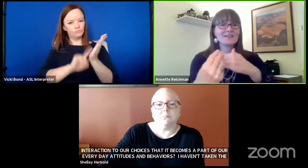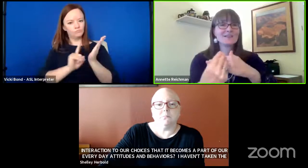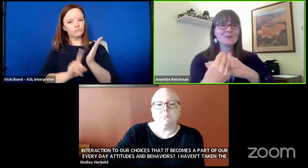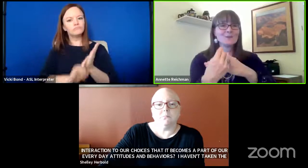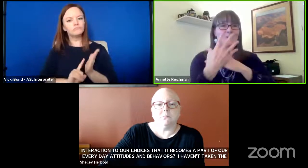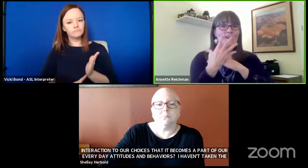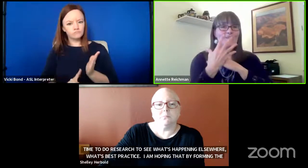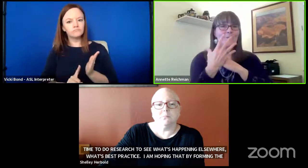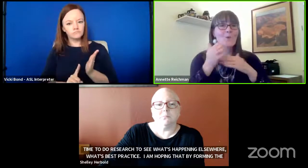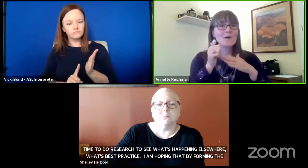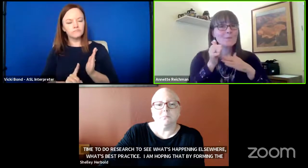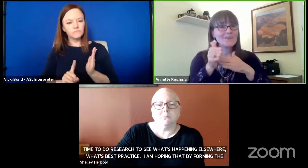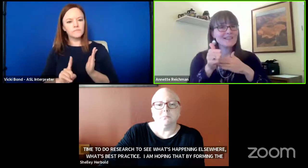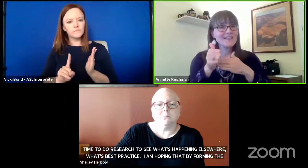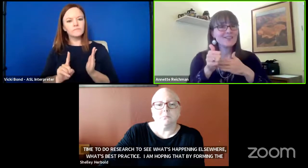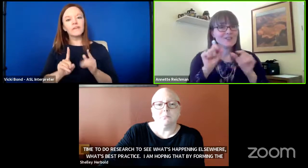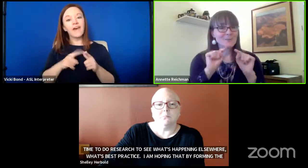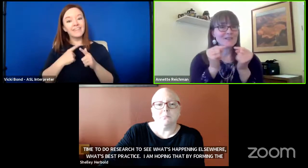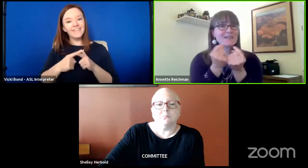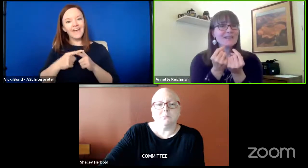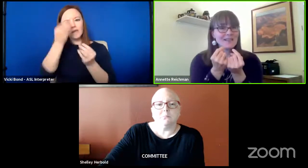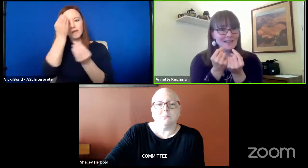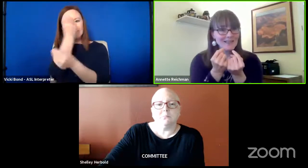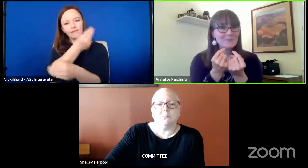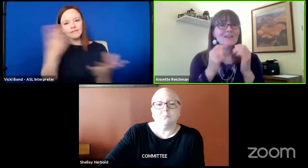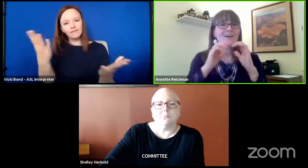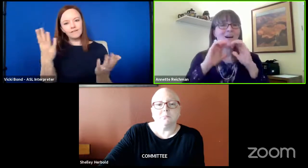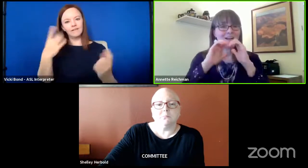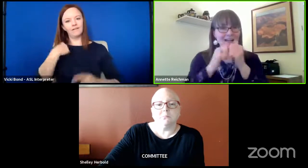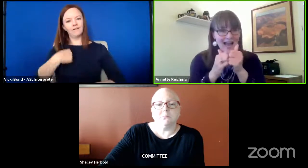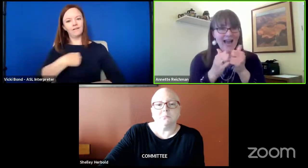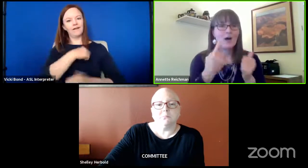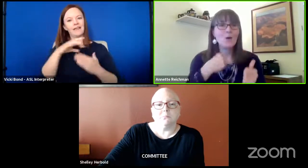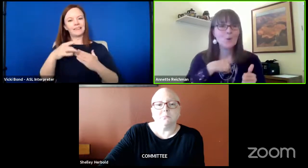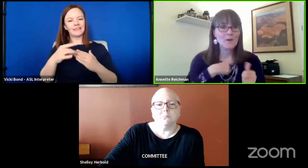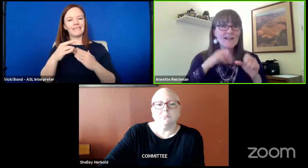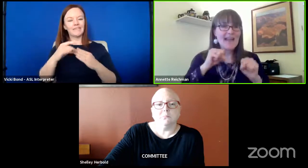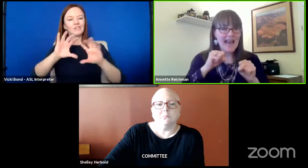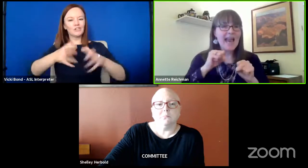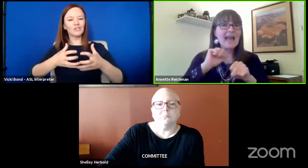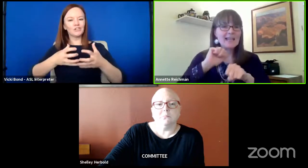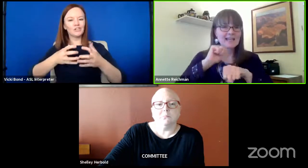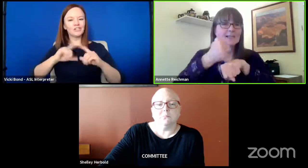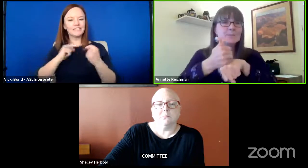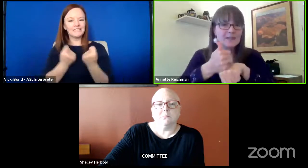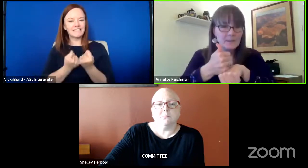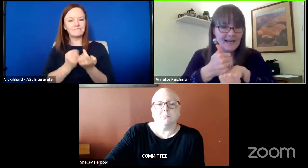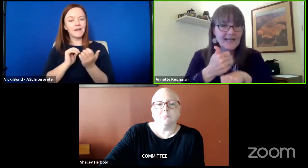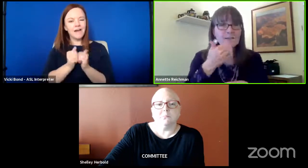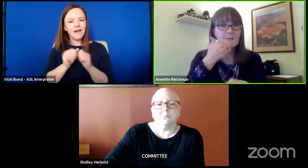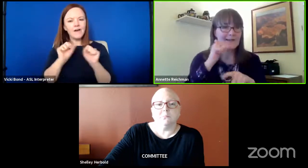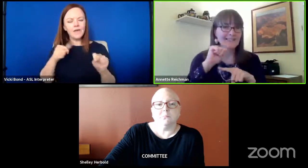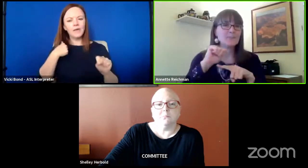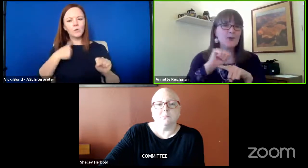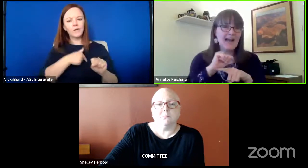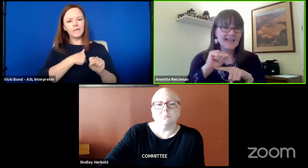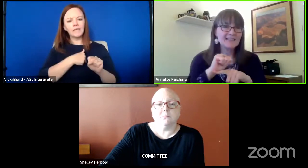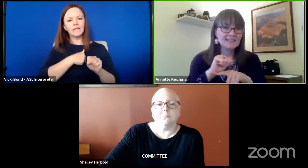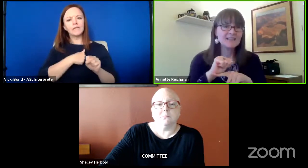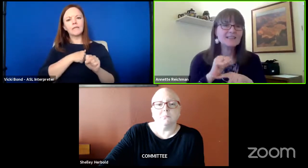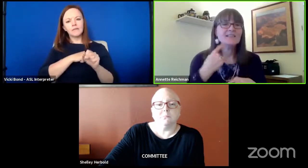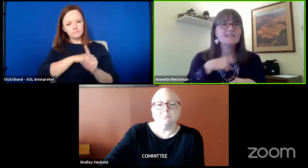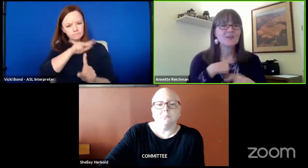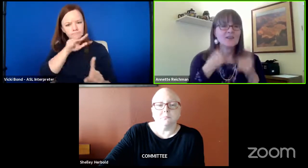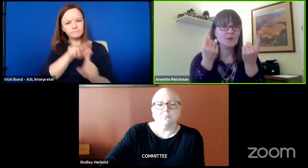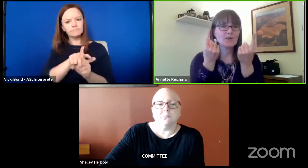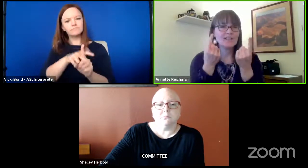and then to inform the leadership team on how we can implement best